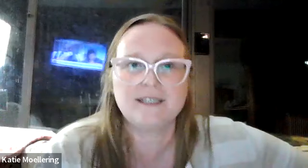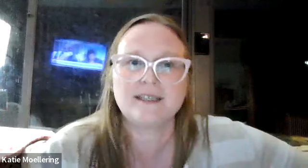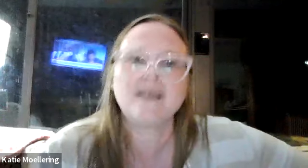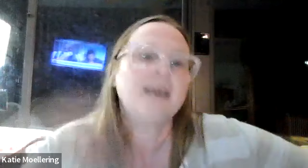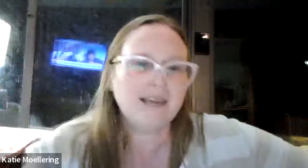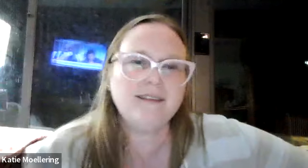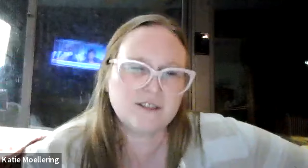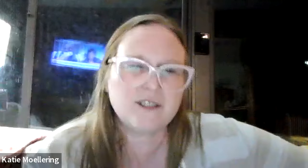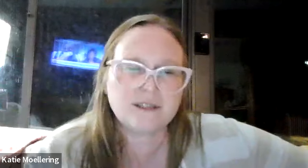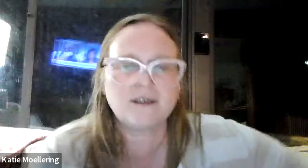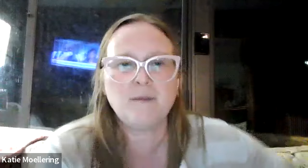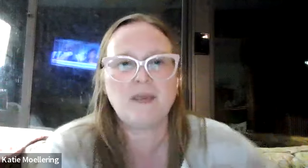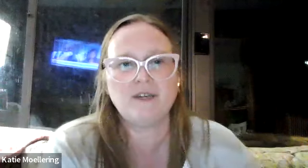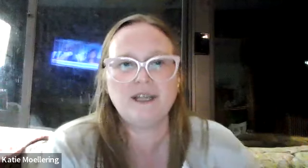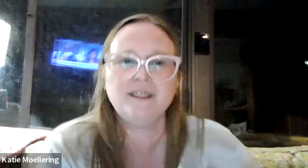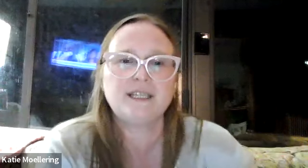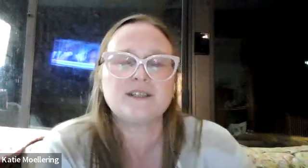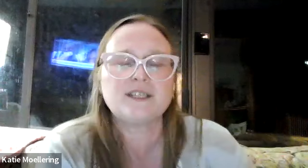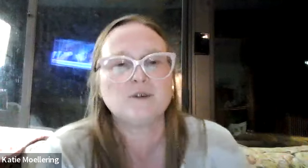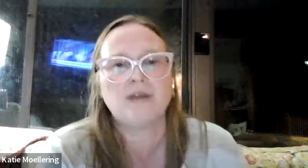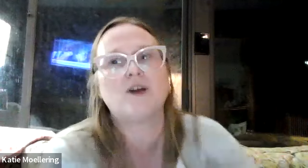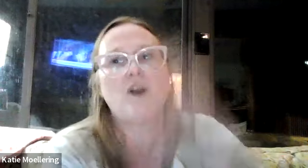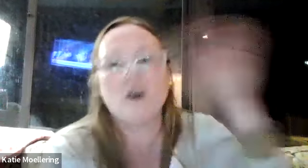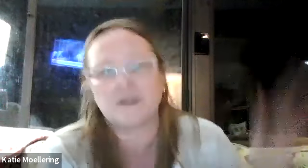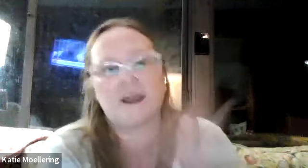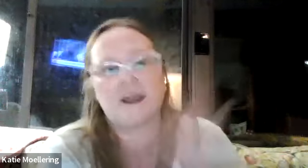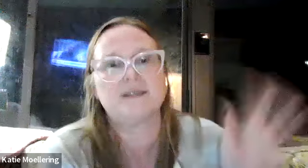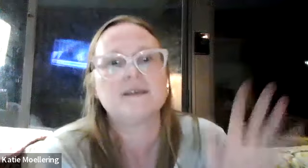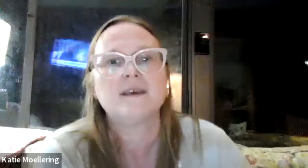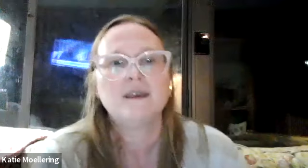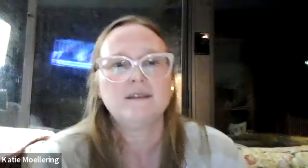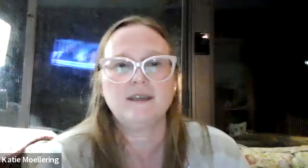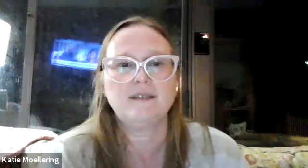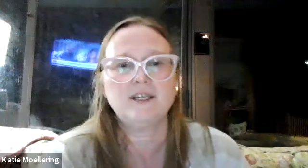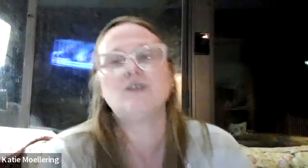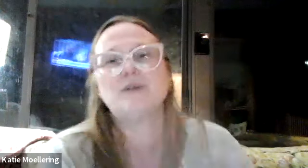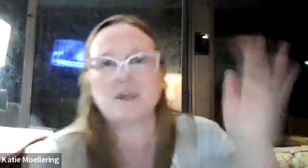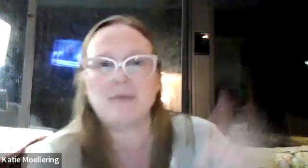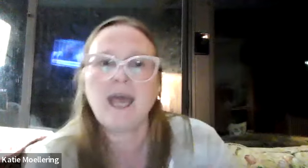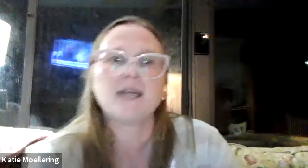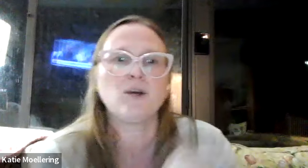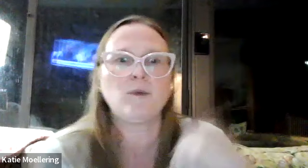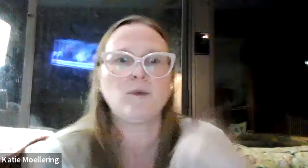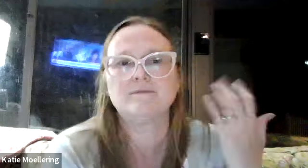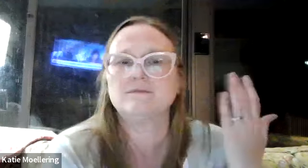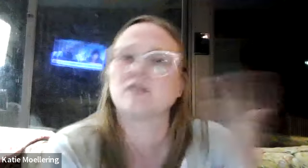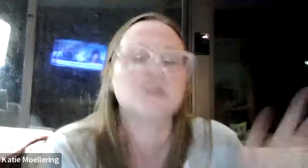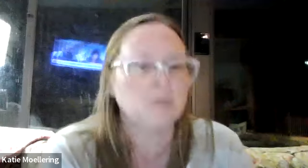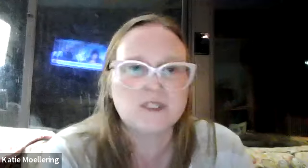list. And then just every now and then I'll send a reminder to all the classes that, Yeah. you can come back, or we've learned some new